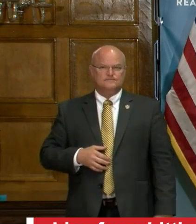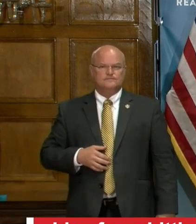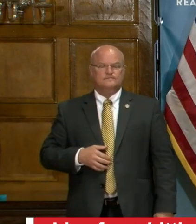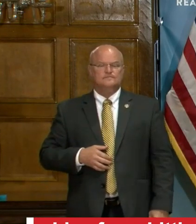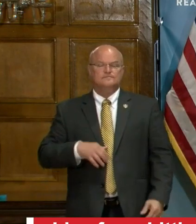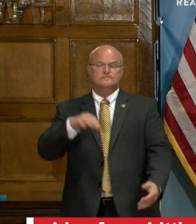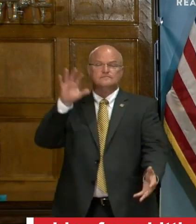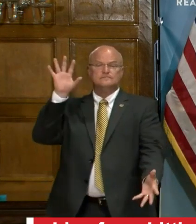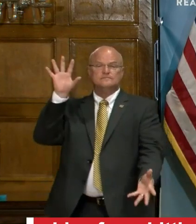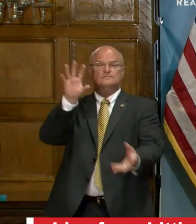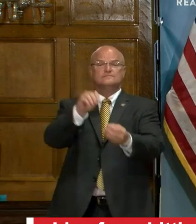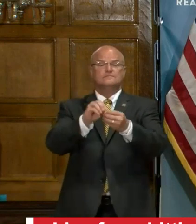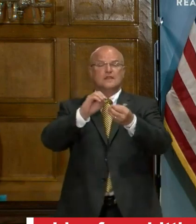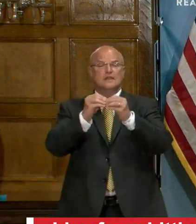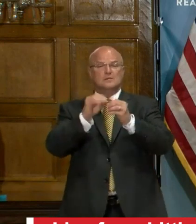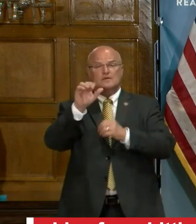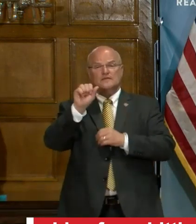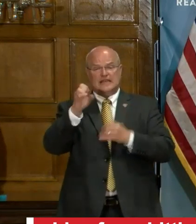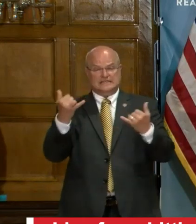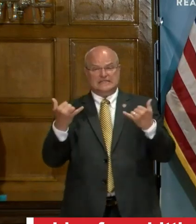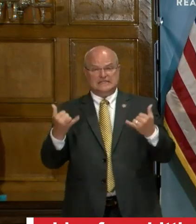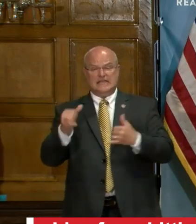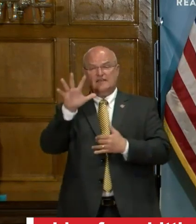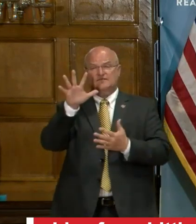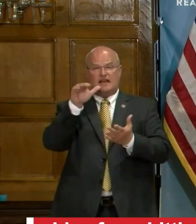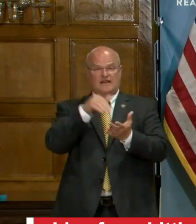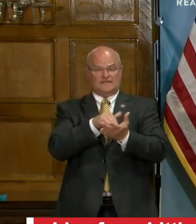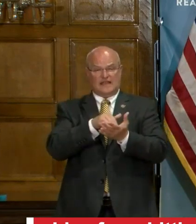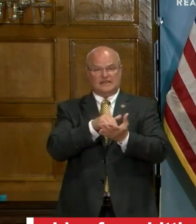Our total number of cases today is